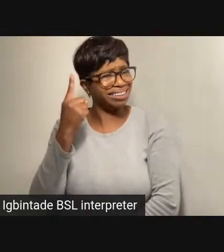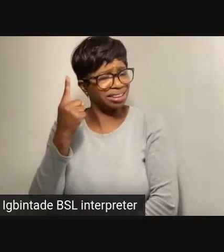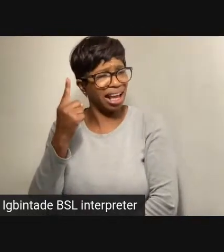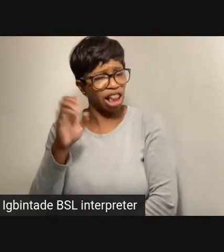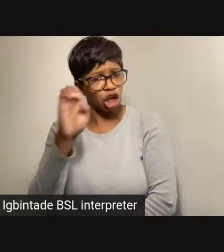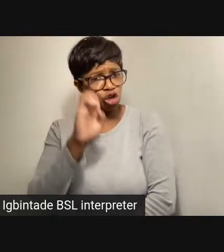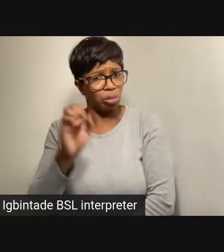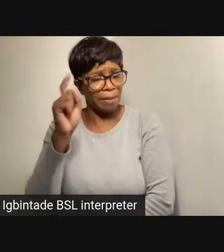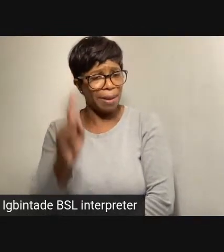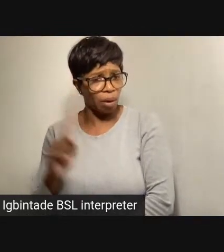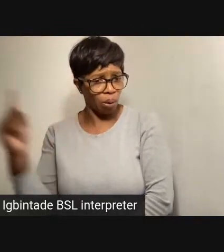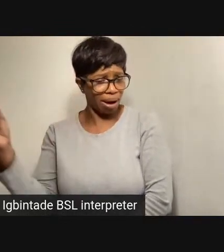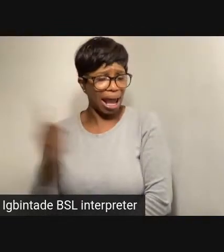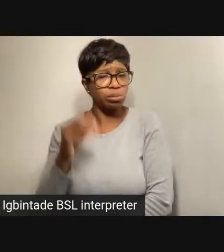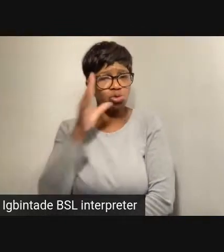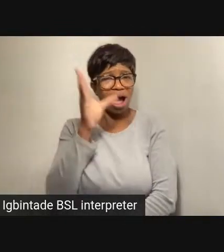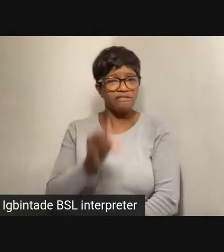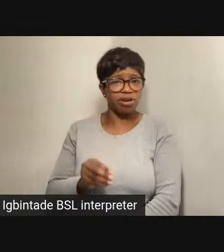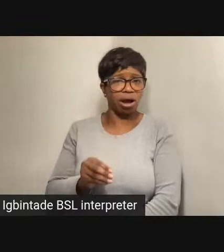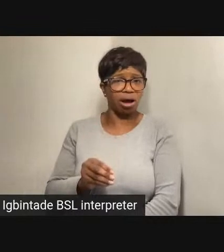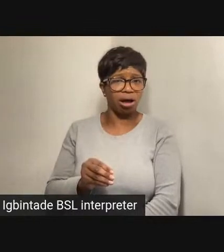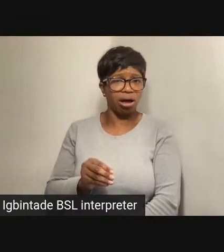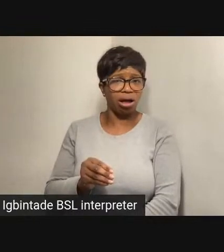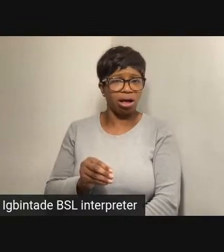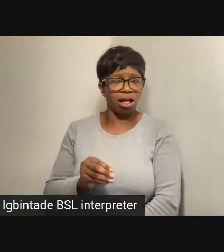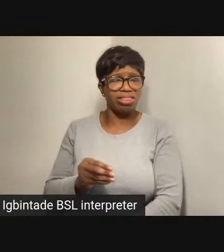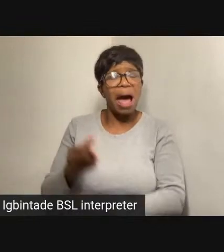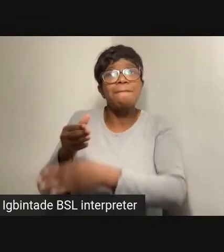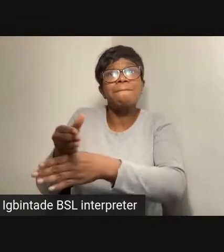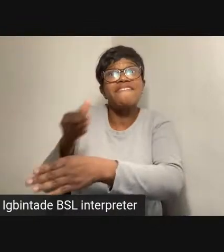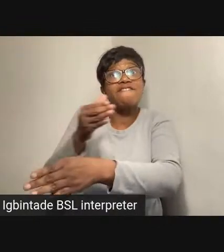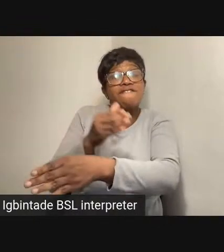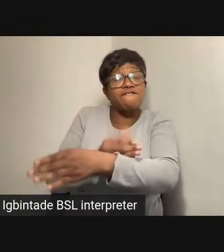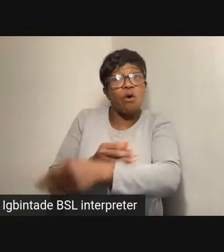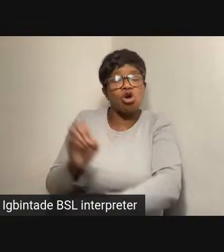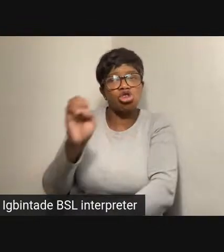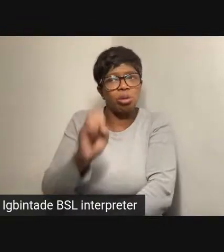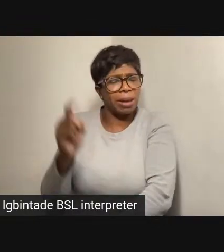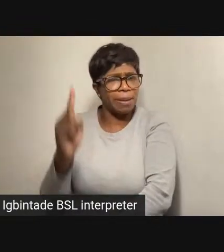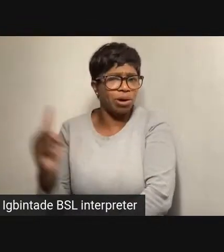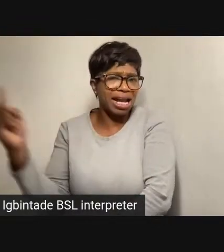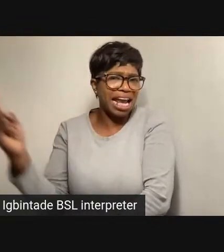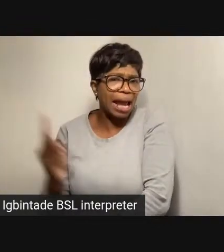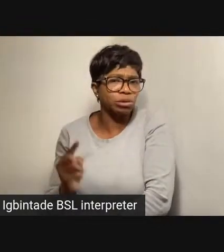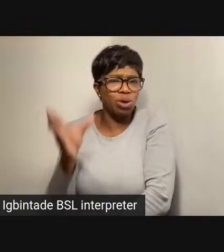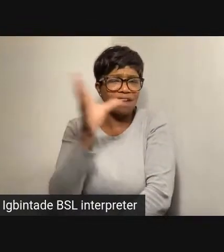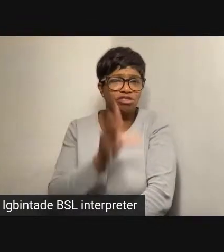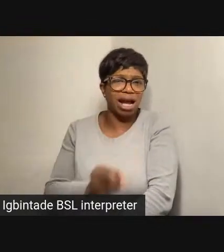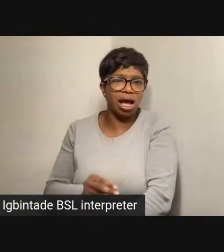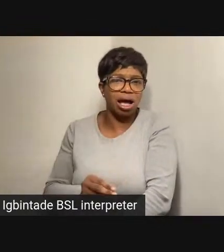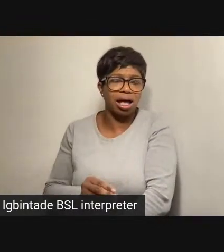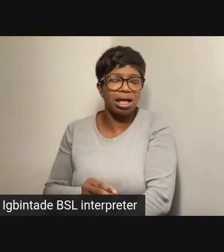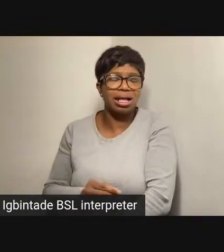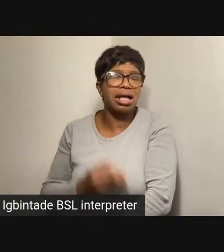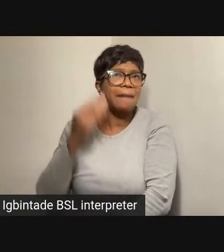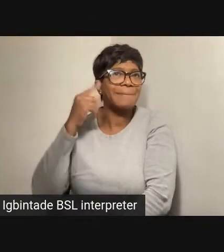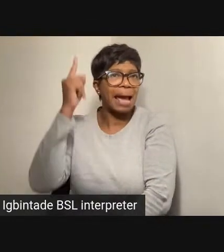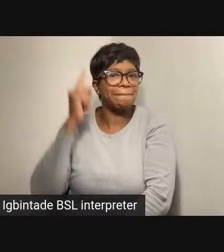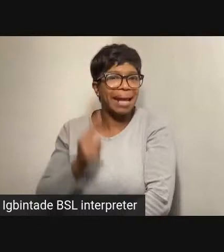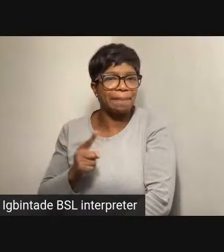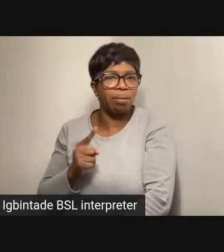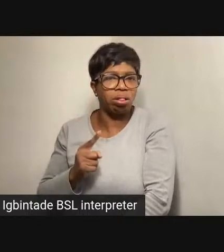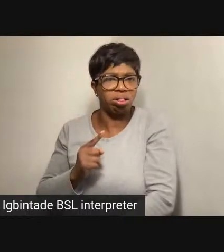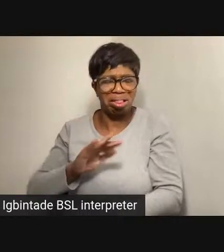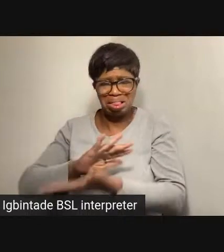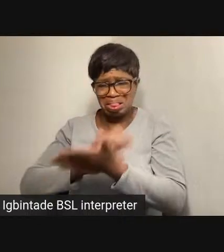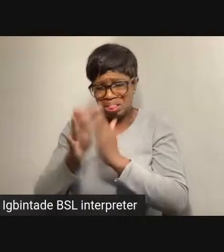Africa, the notion that before Europeans came to Africa, Black people were uncivilized would